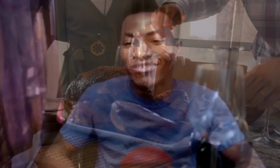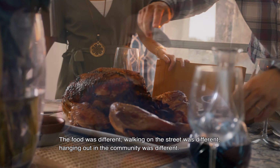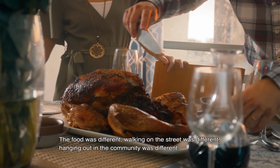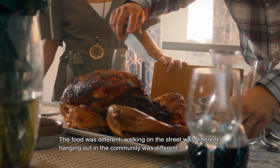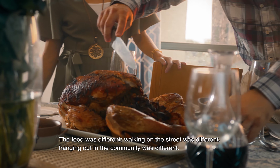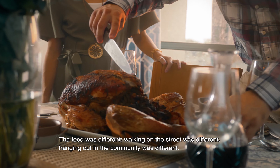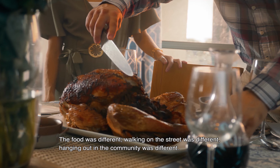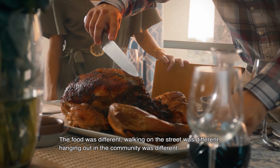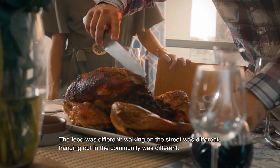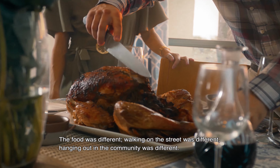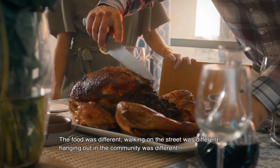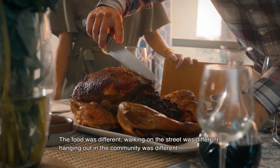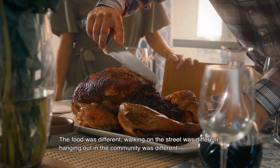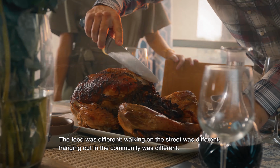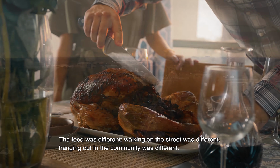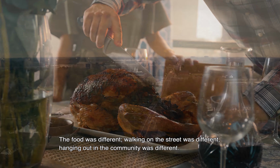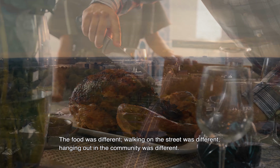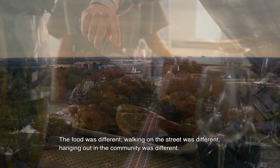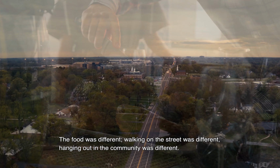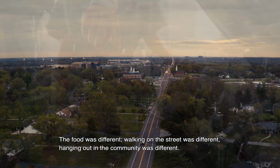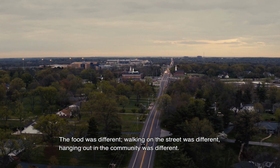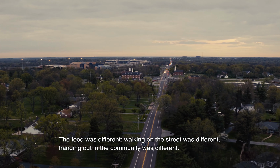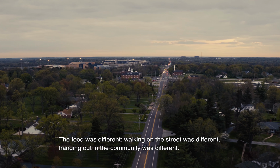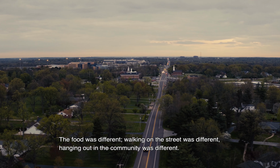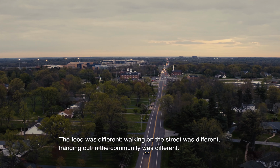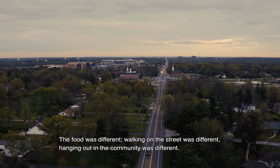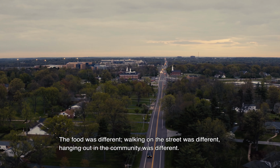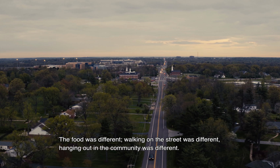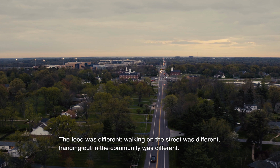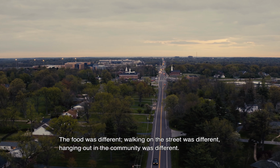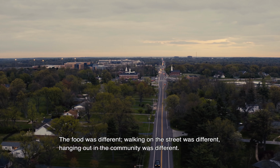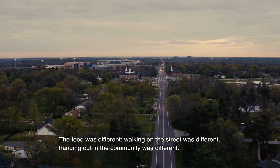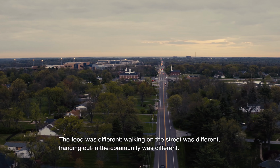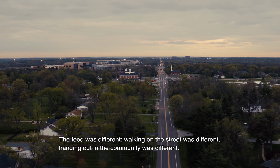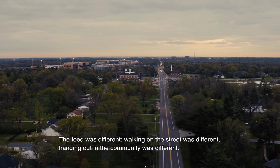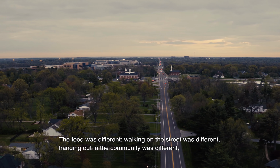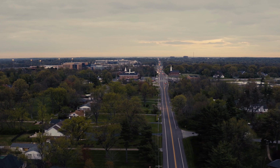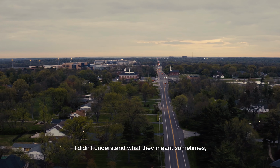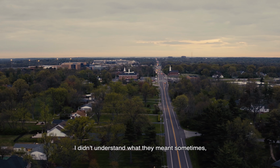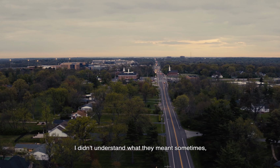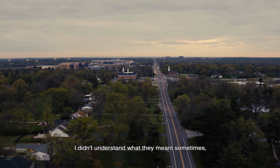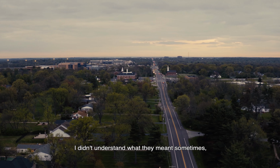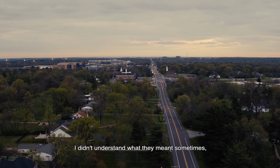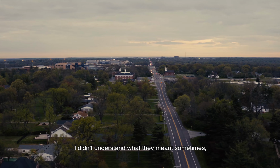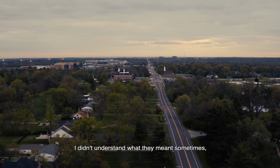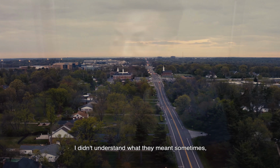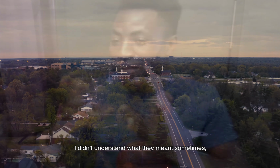Food was different. Walking on the street was different. Hanging out in the community was different. I didn't understand what they meant